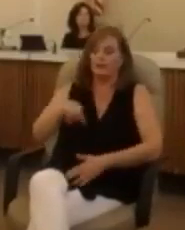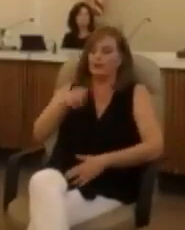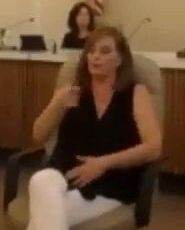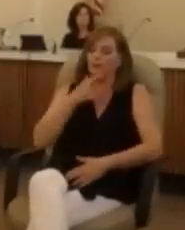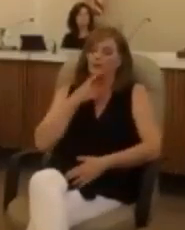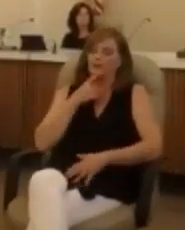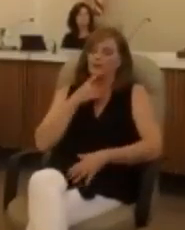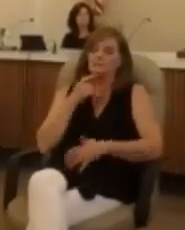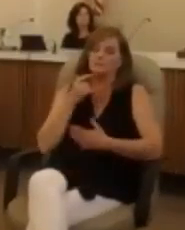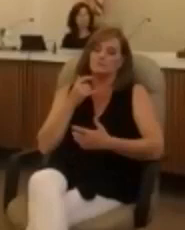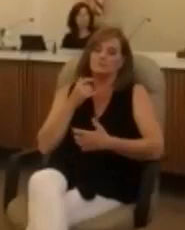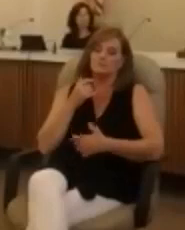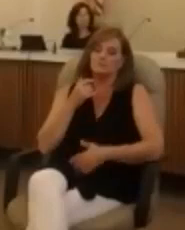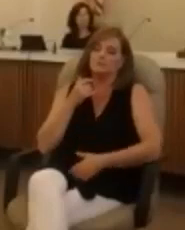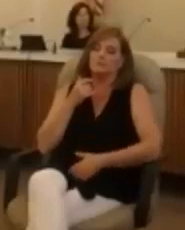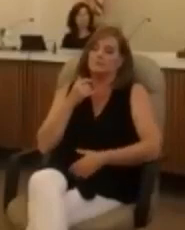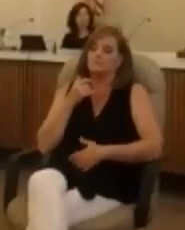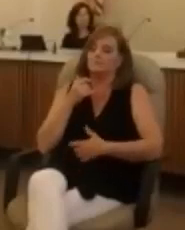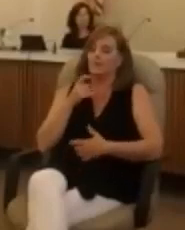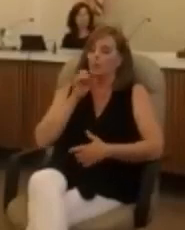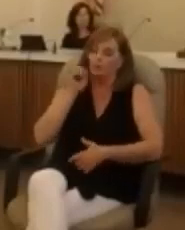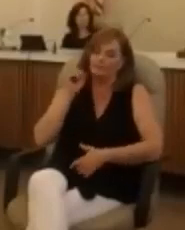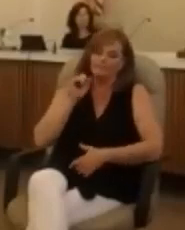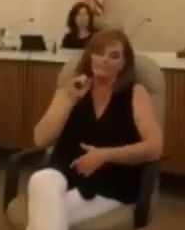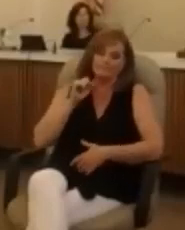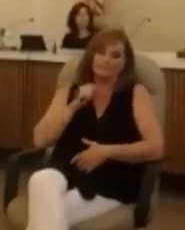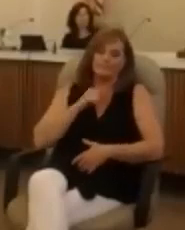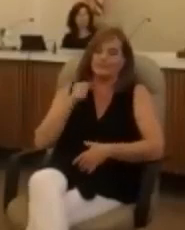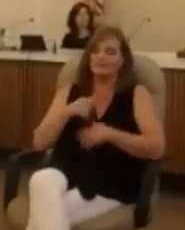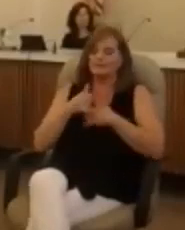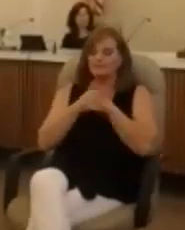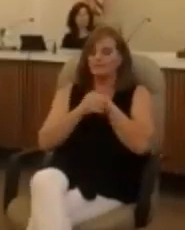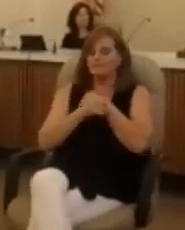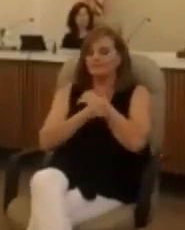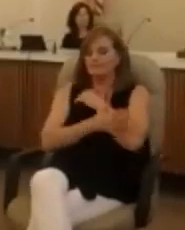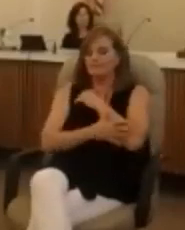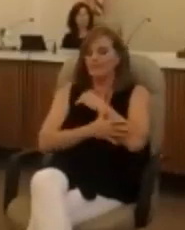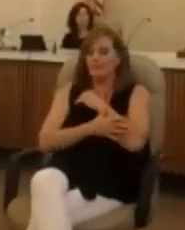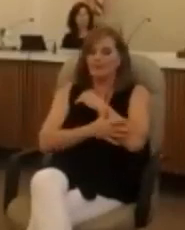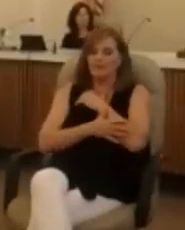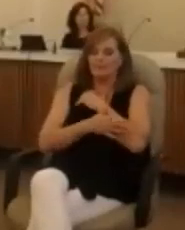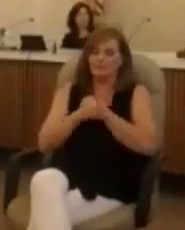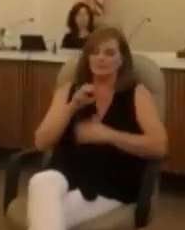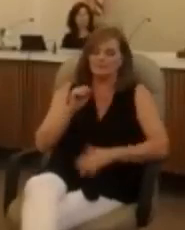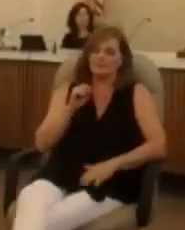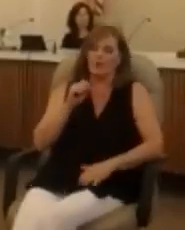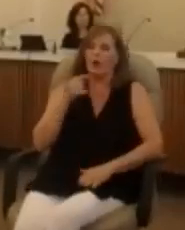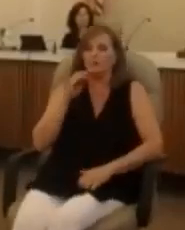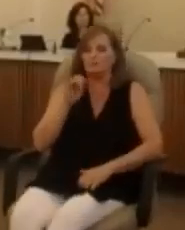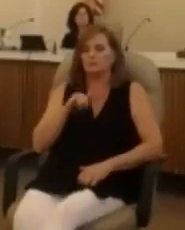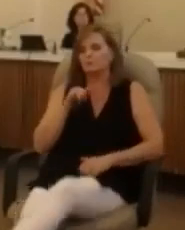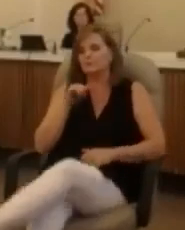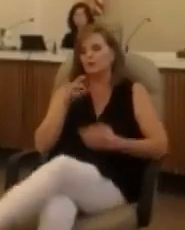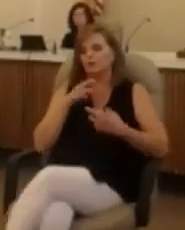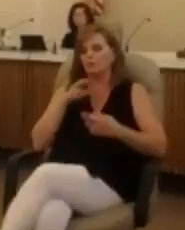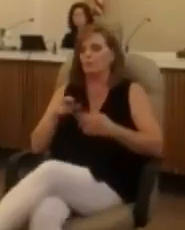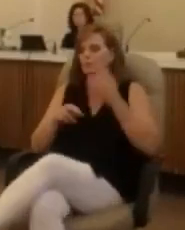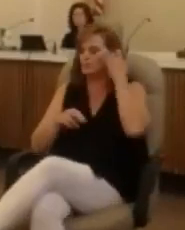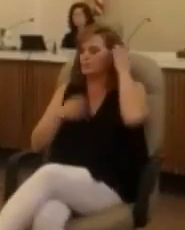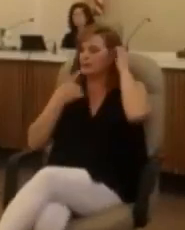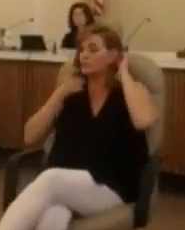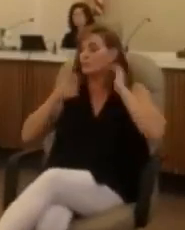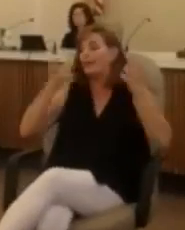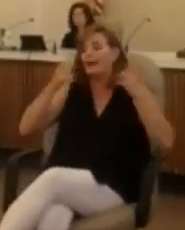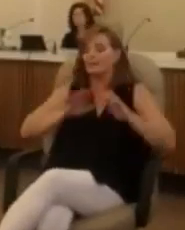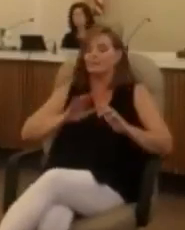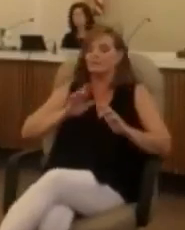country roads, very hilly, and that one sees a lot more traffic and a lot more